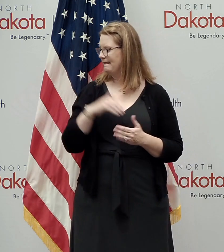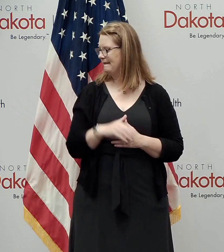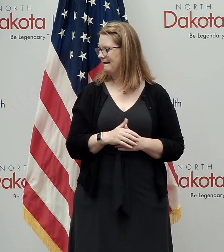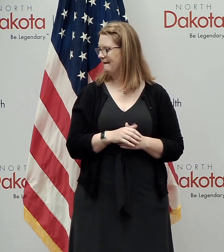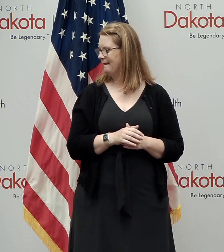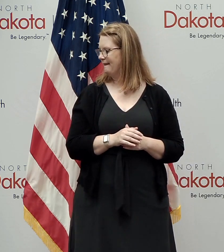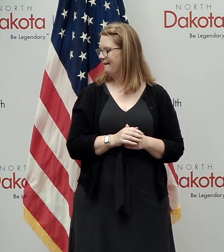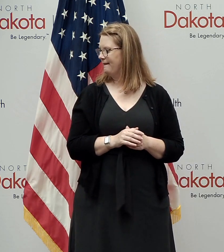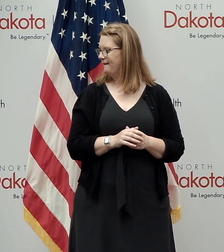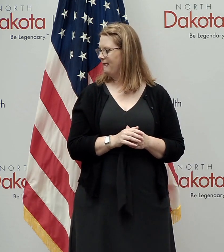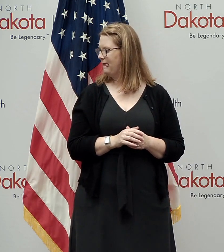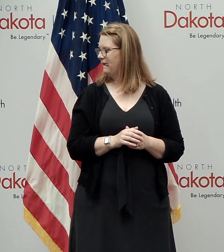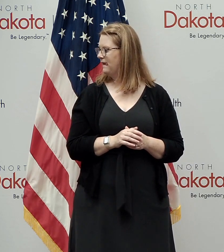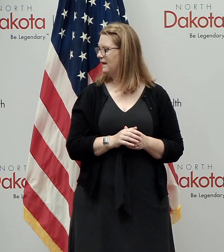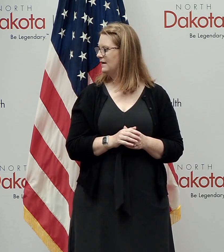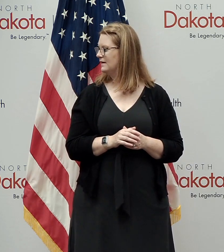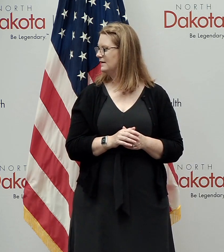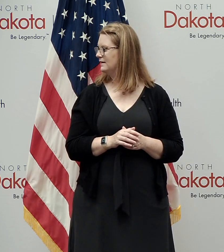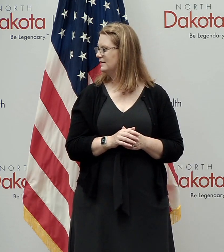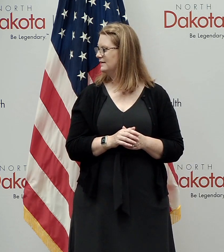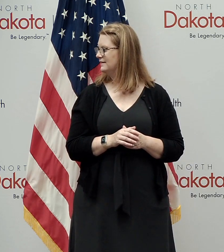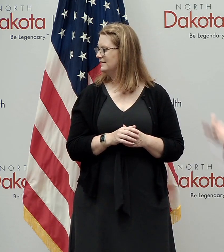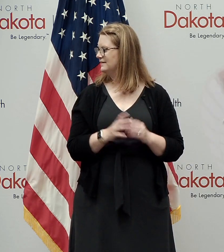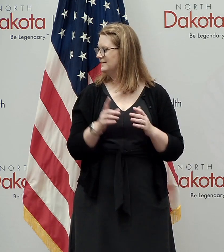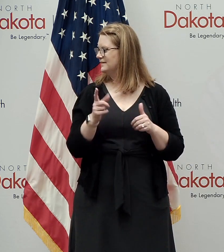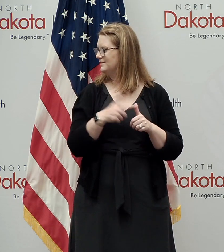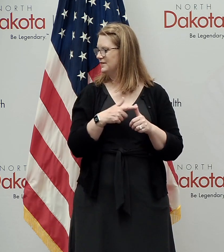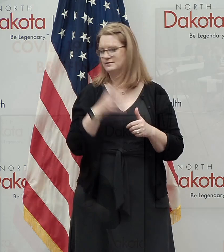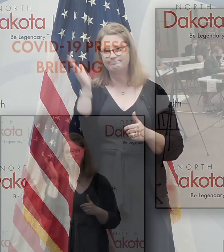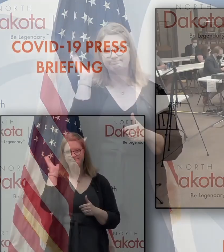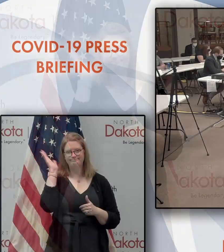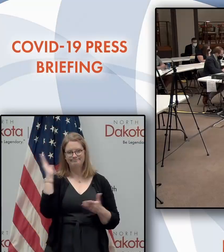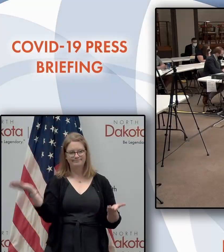can make your debut here. So.